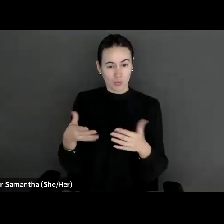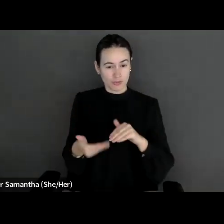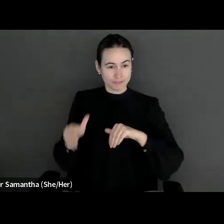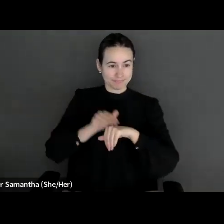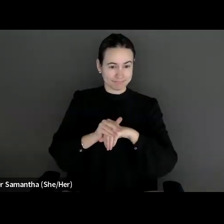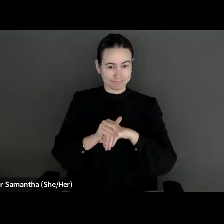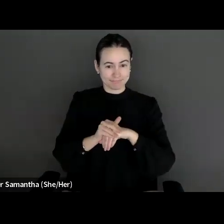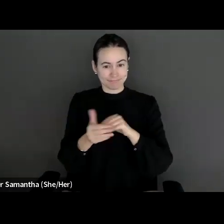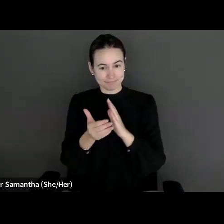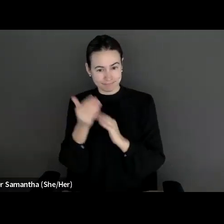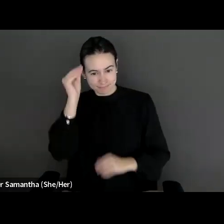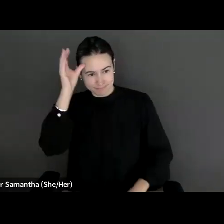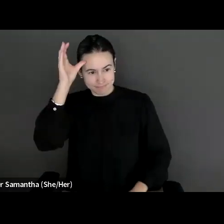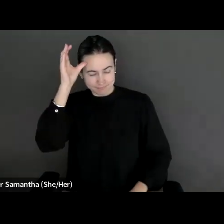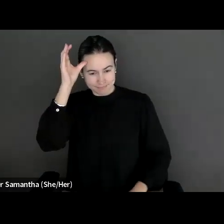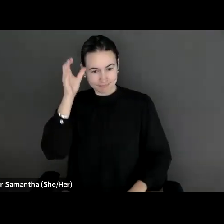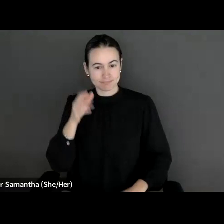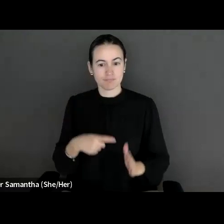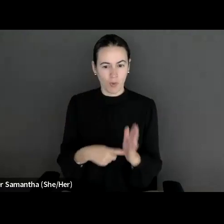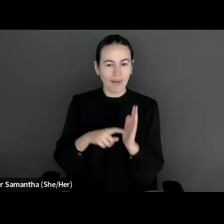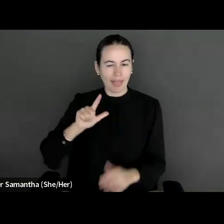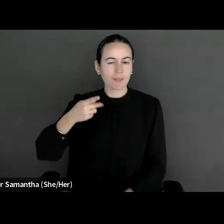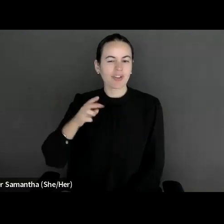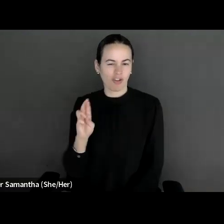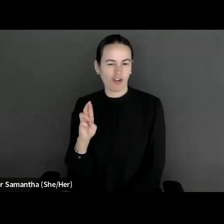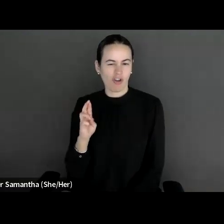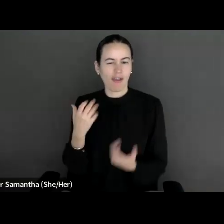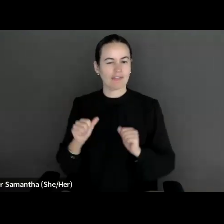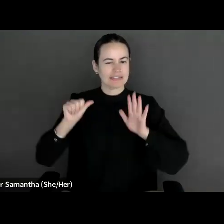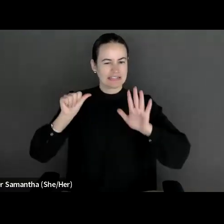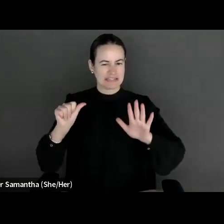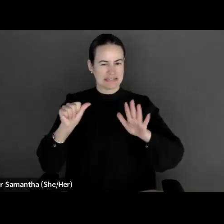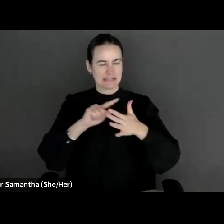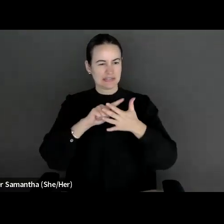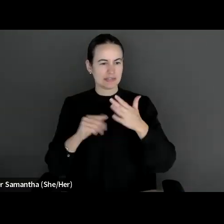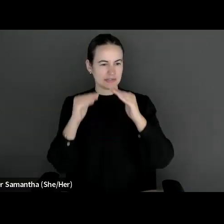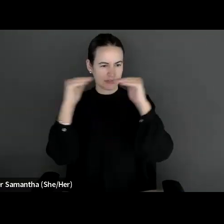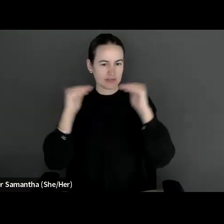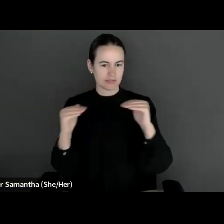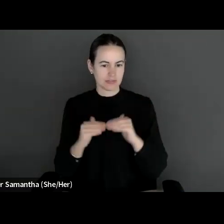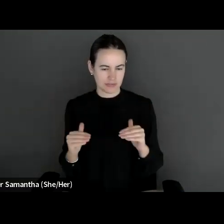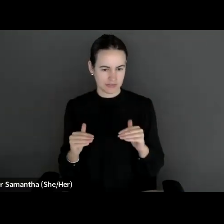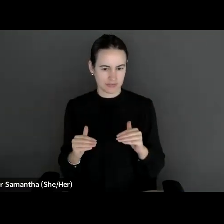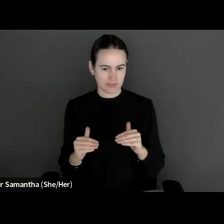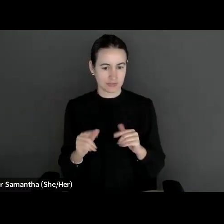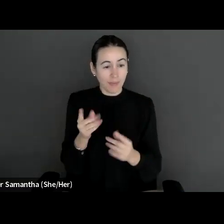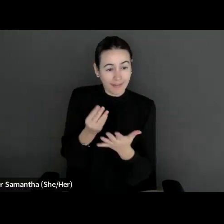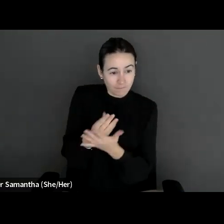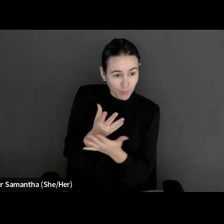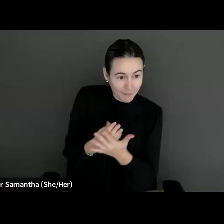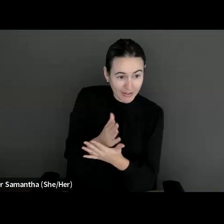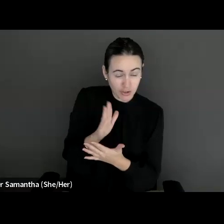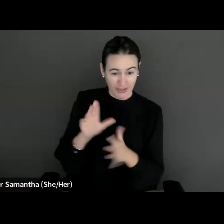6 criteria and each with 6 levels. There's no information available how the scale was created, but